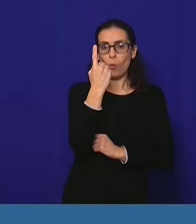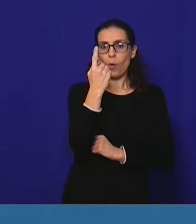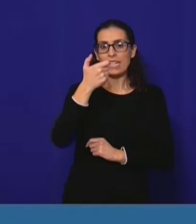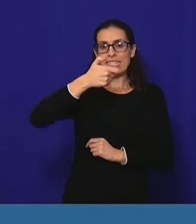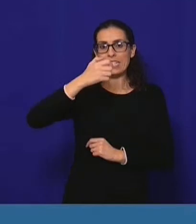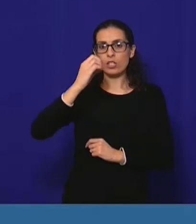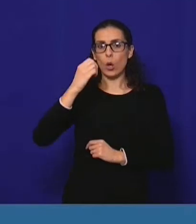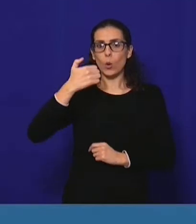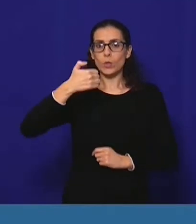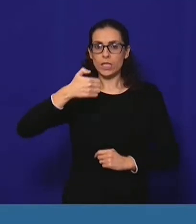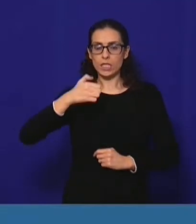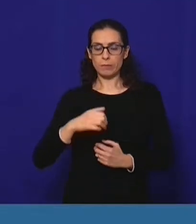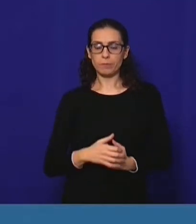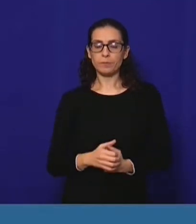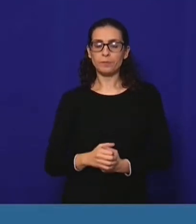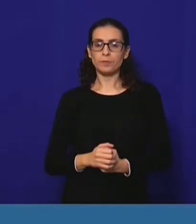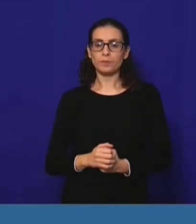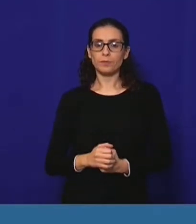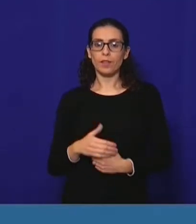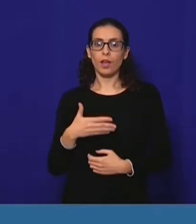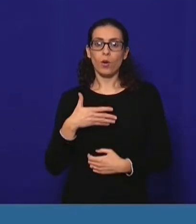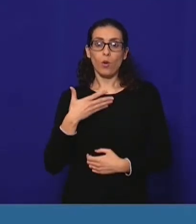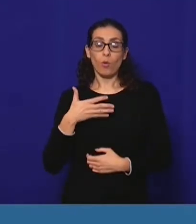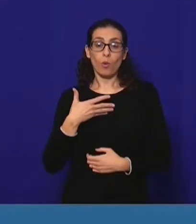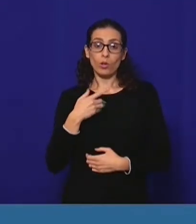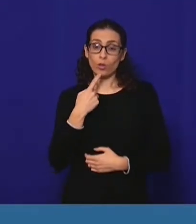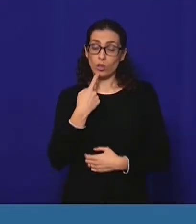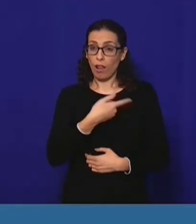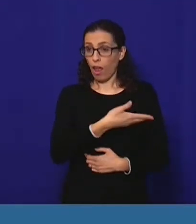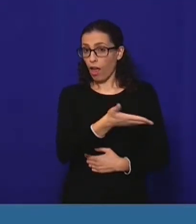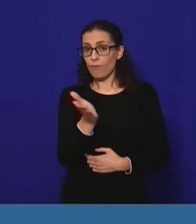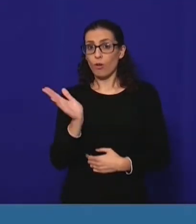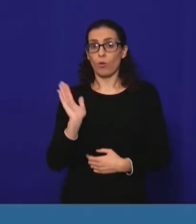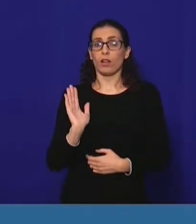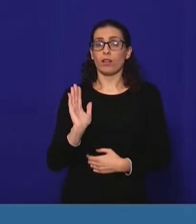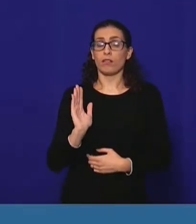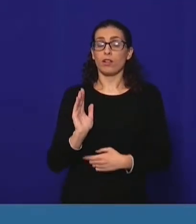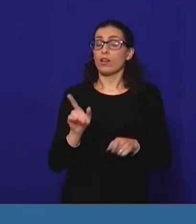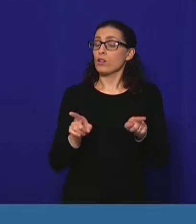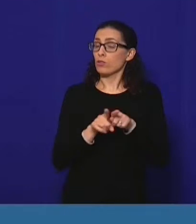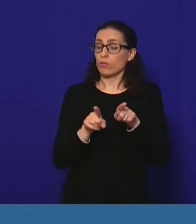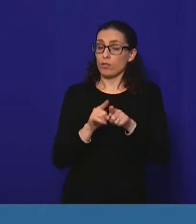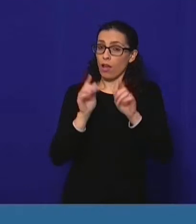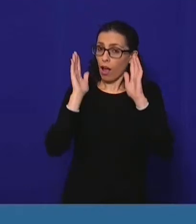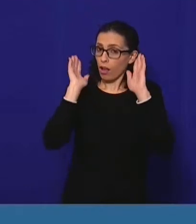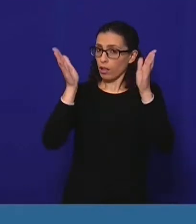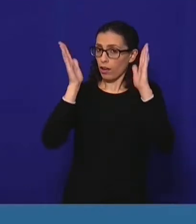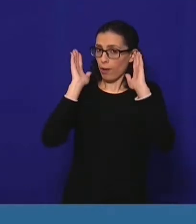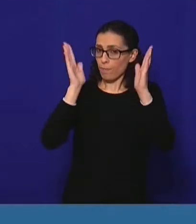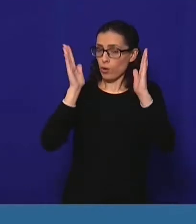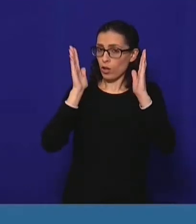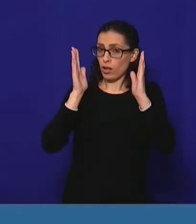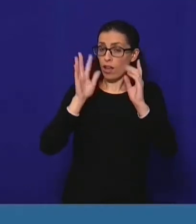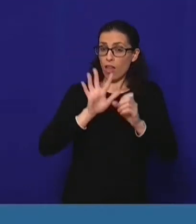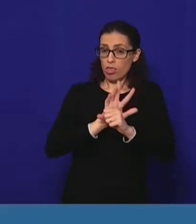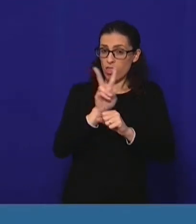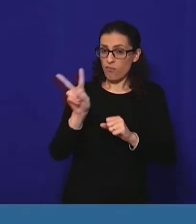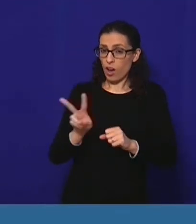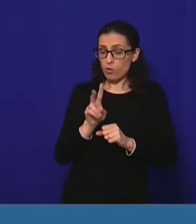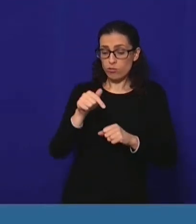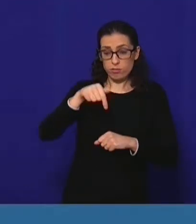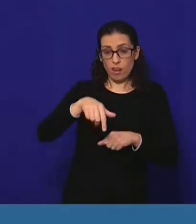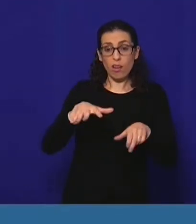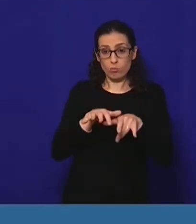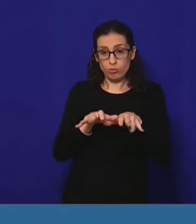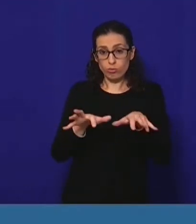appeal to everyone to be careful as well, because we still have circulating virus within the community. We